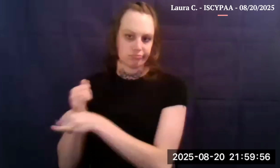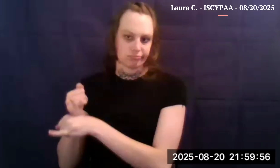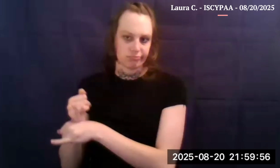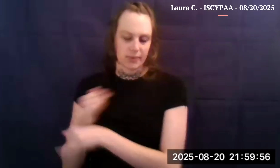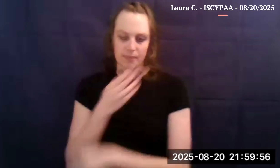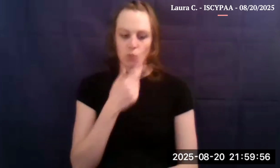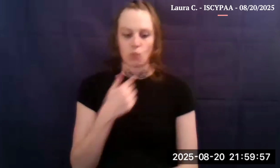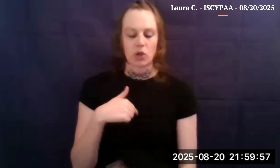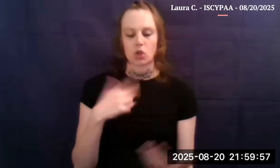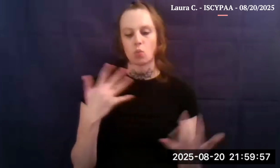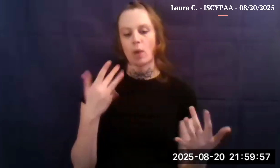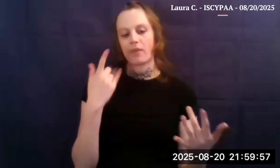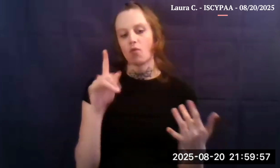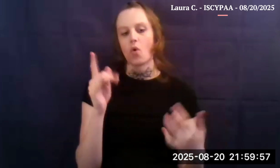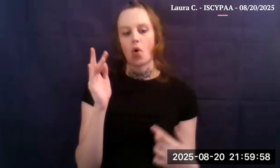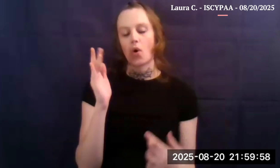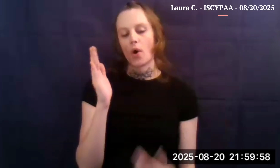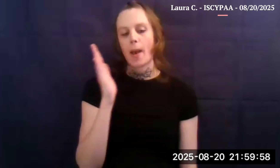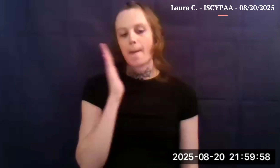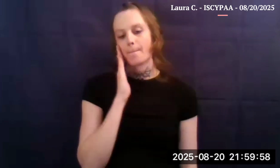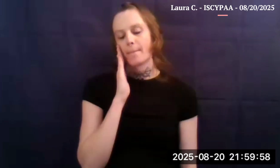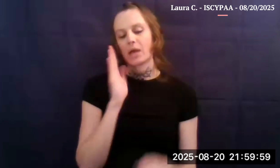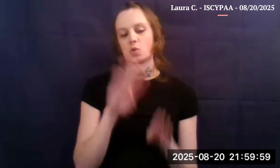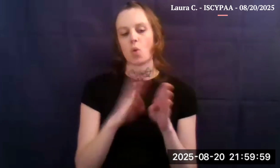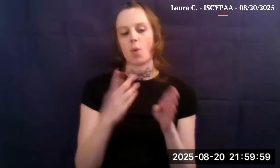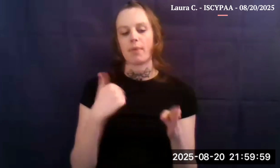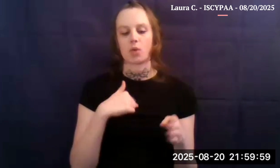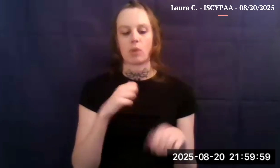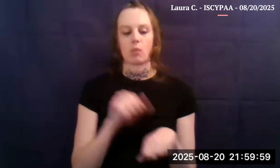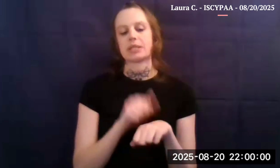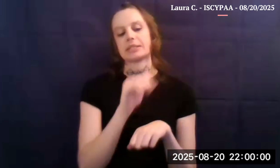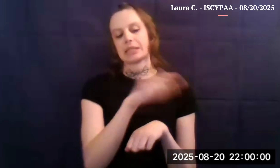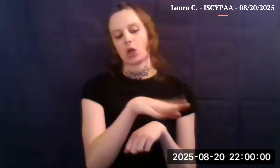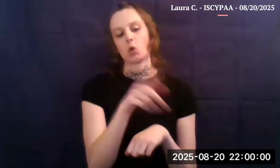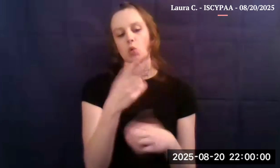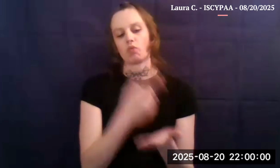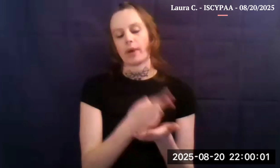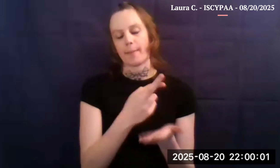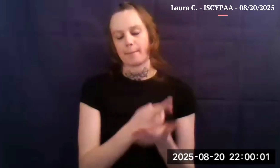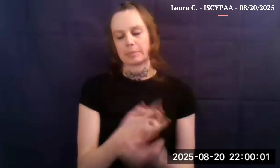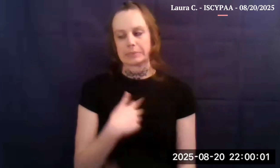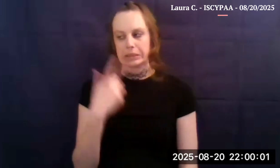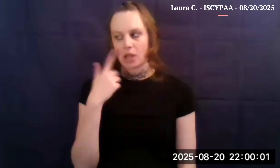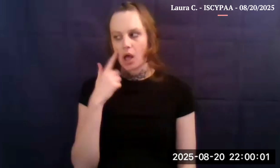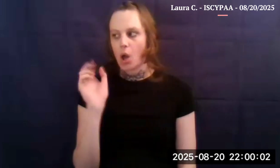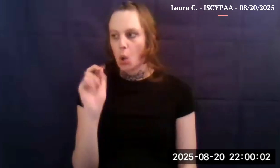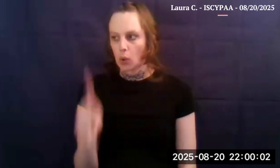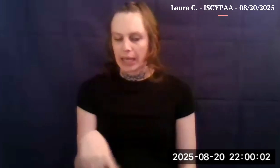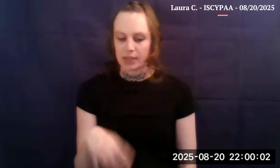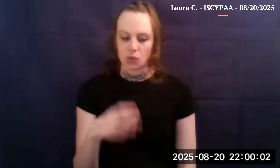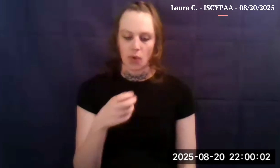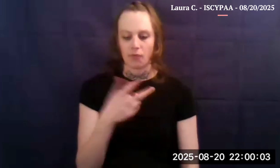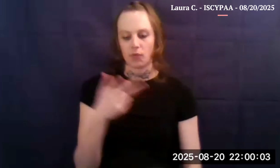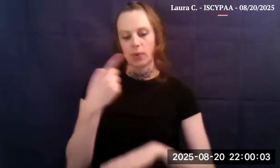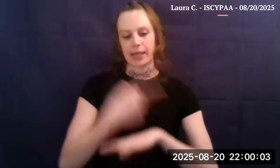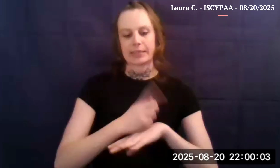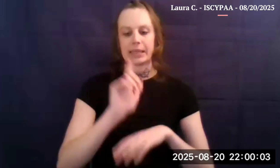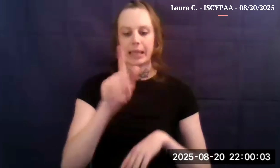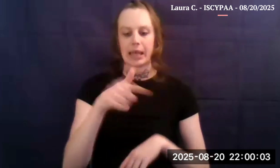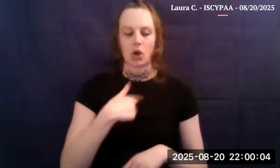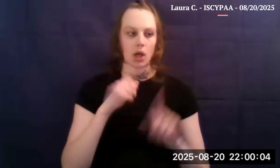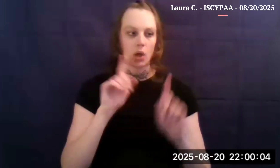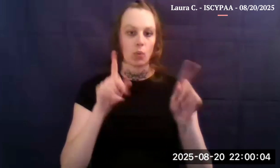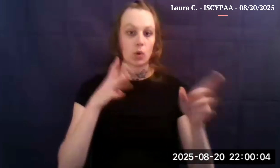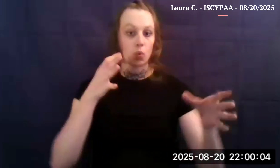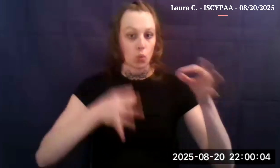bed to open up and we're going to send you to treatment. So I'm like, okay. So a couple days after they told me that, I went to court. And